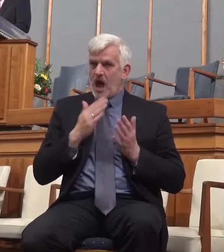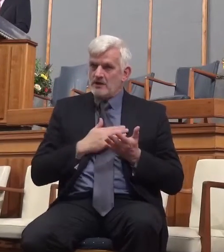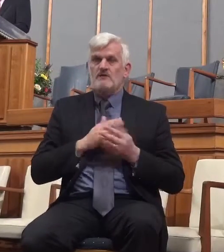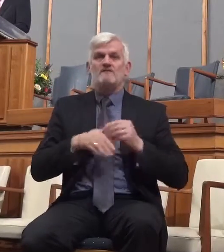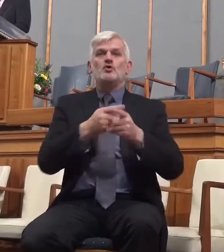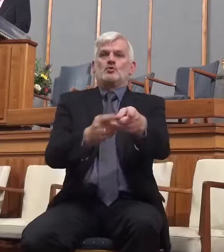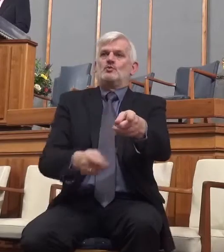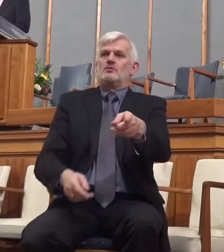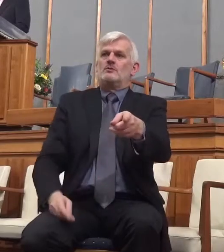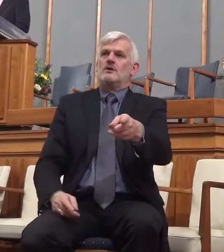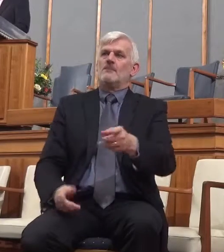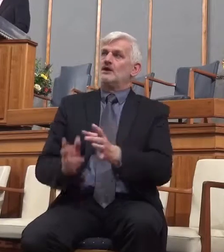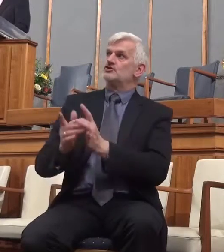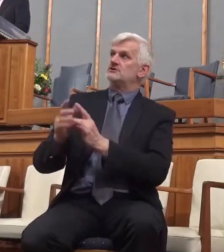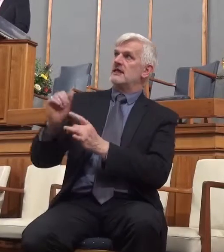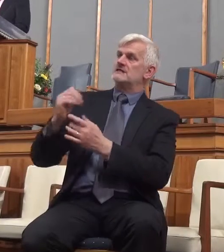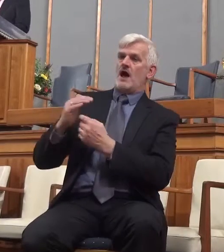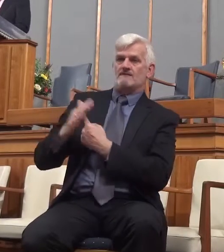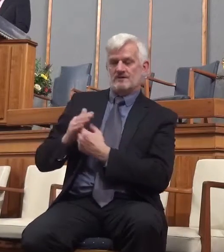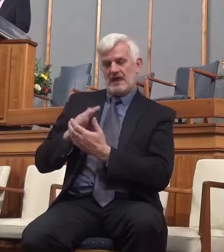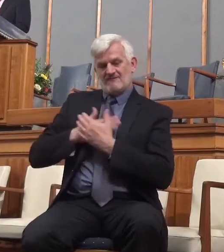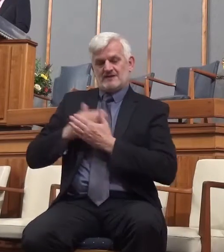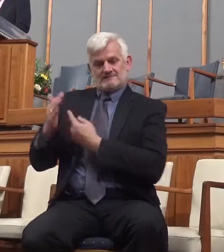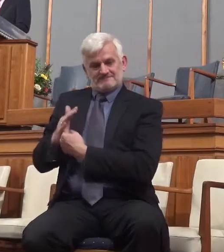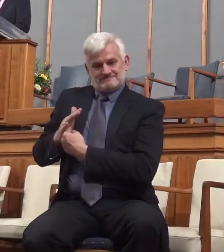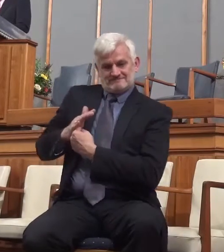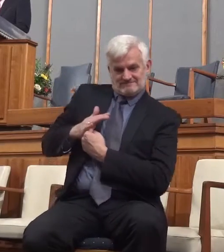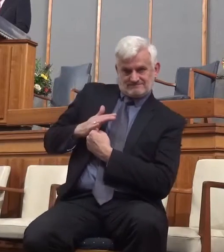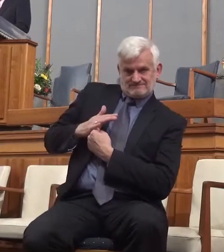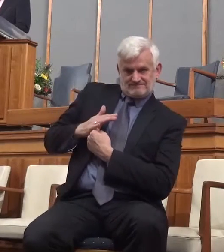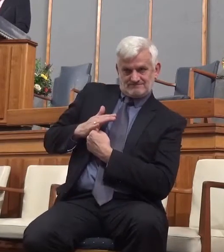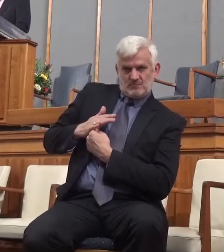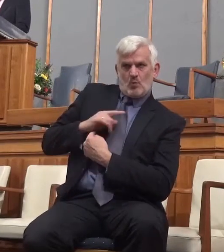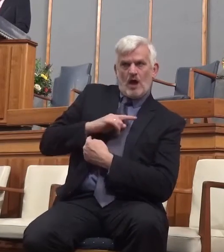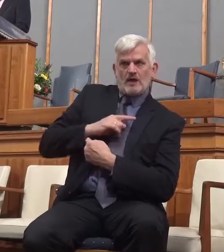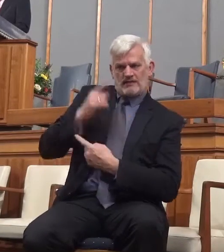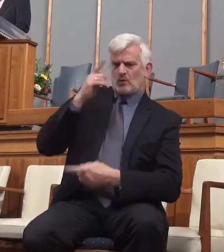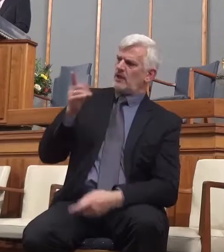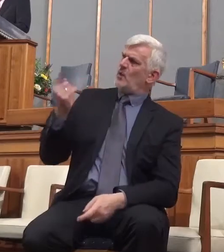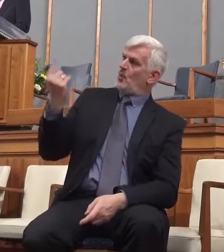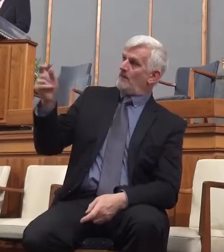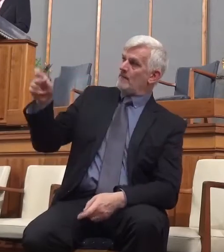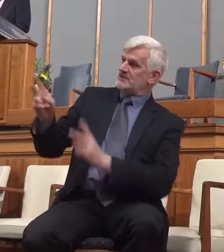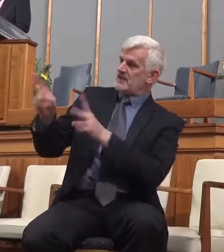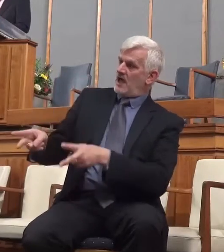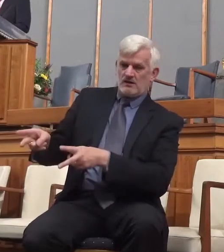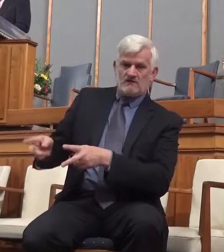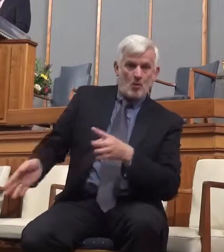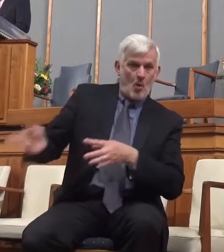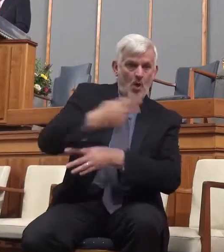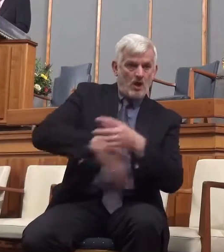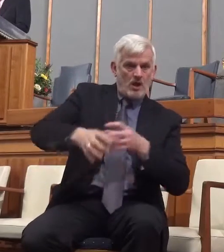us, because we thus judge, that if one died for all, then were all